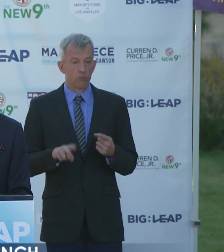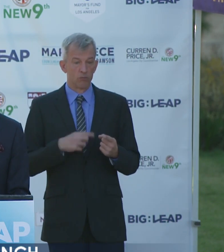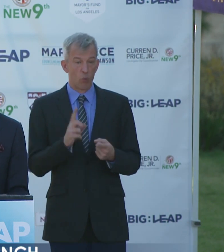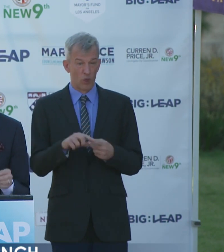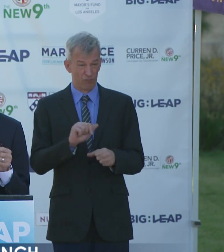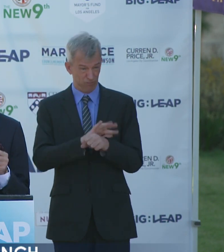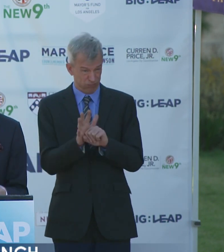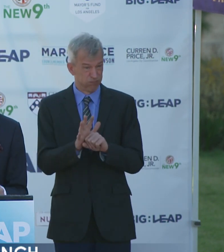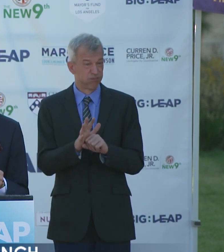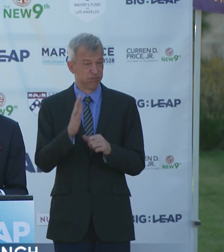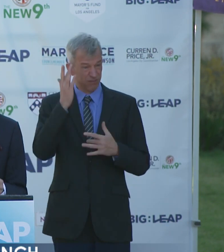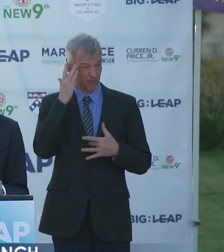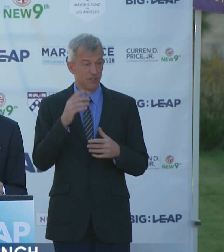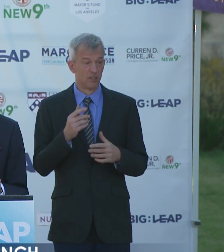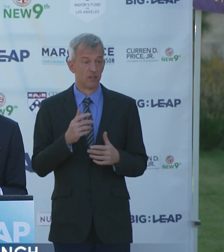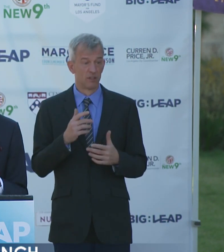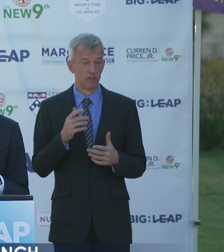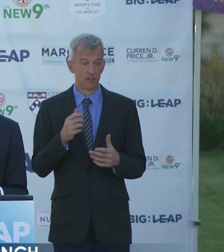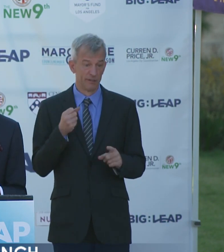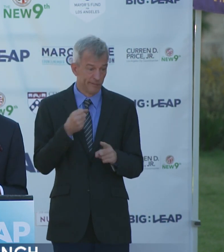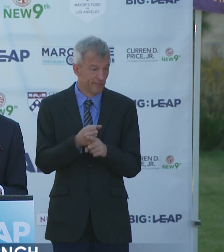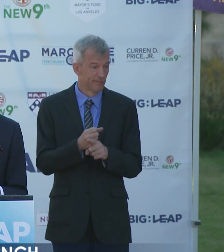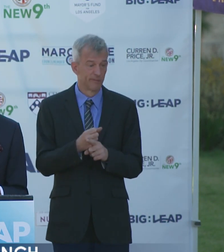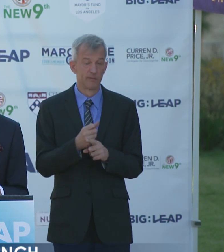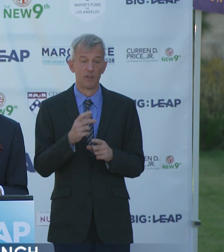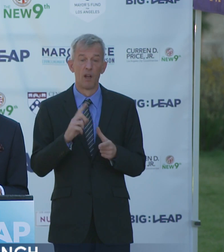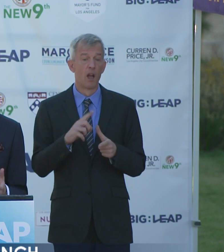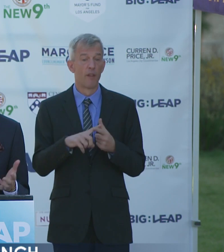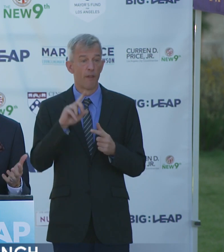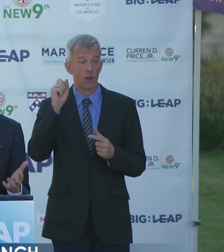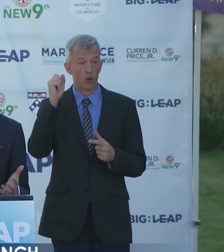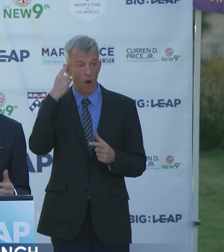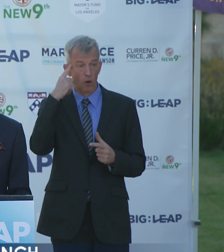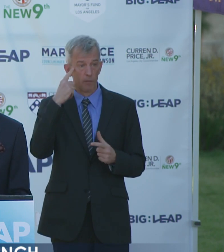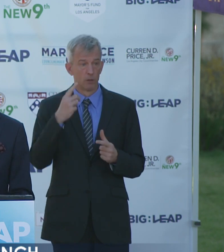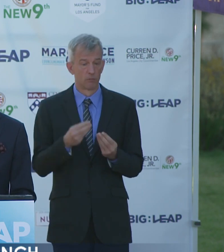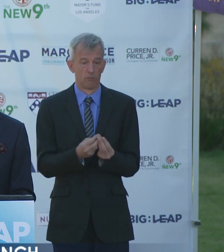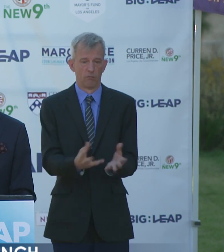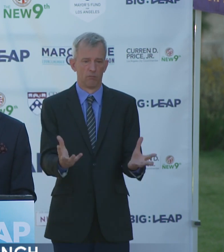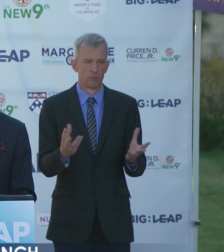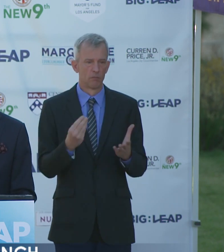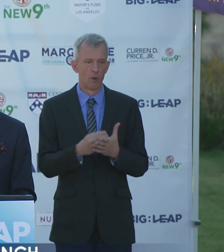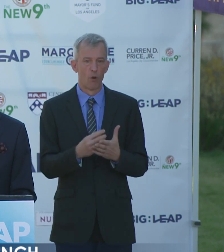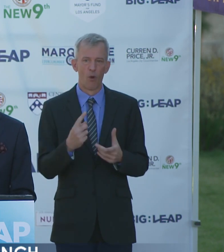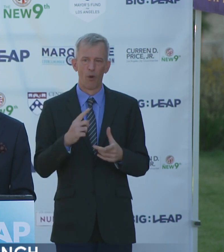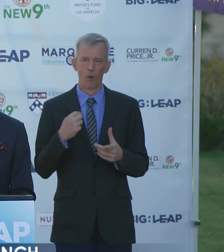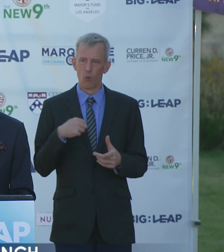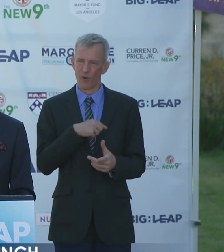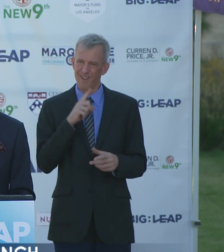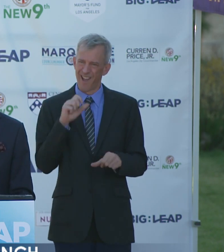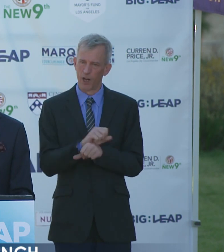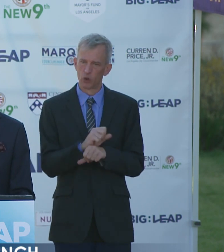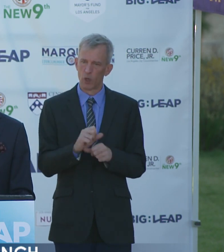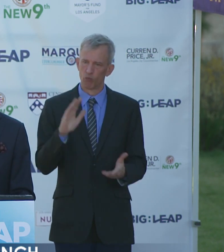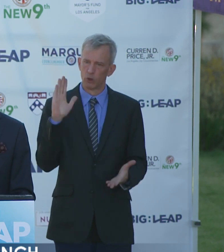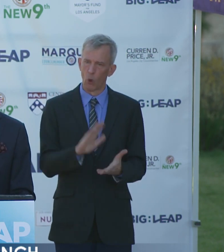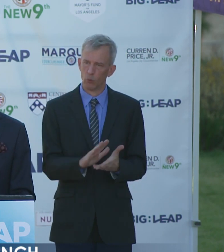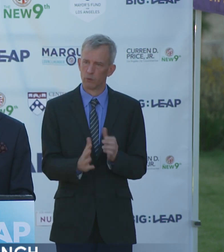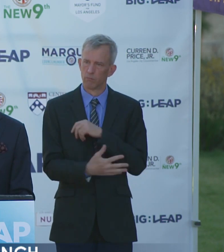across the country, in the worst economic moment of our lifetimes, we actually reduced poverty in America. Isn't that